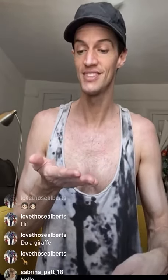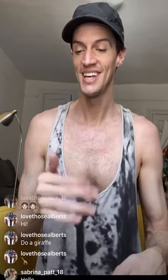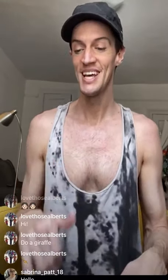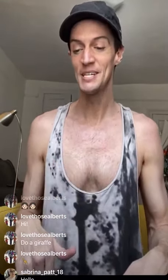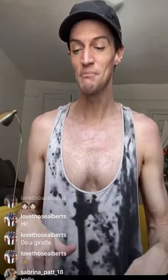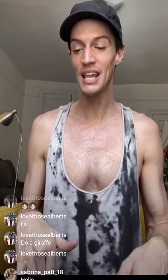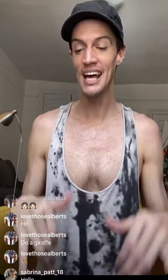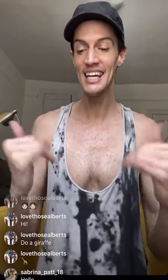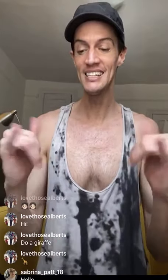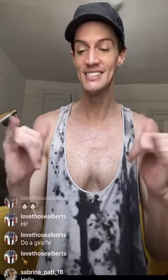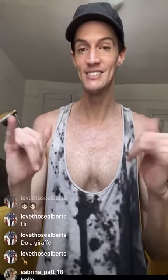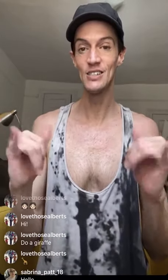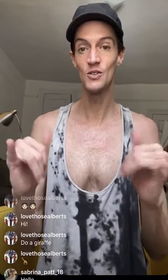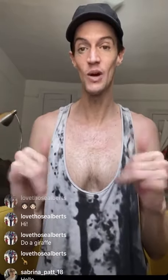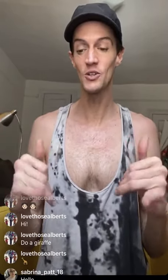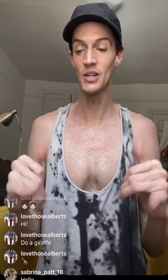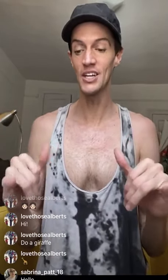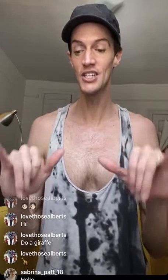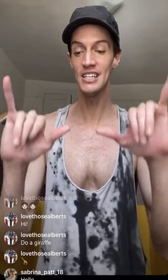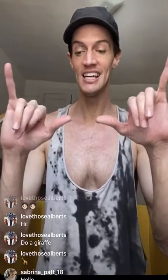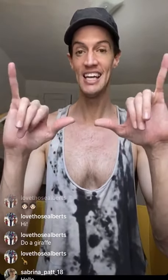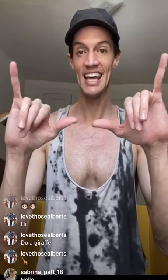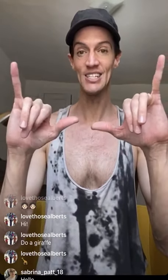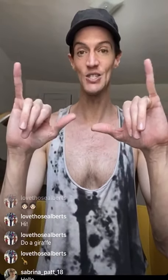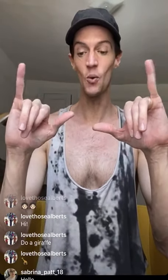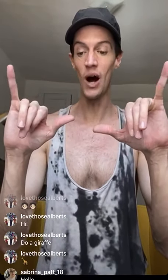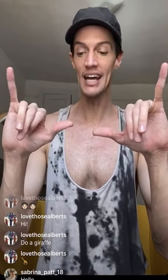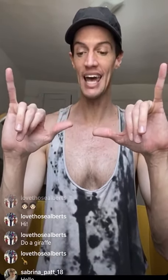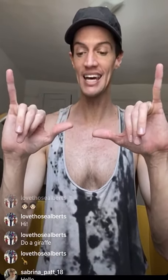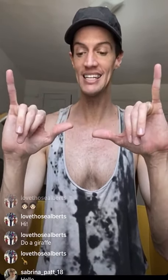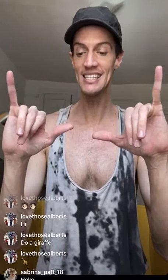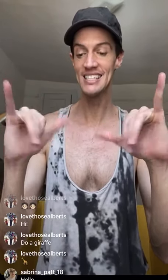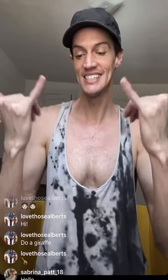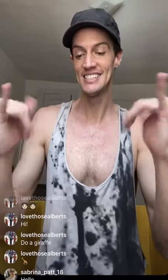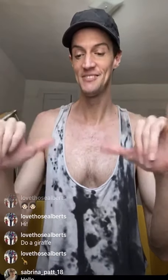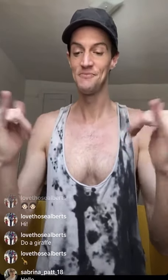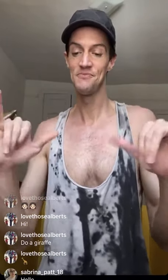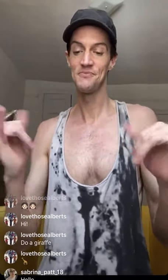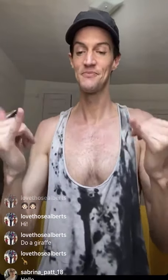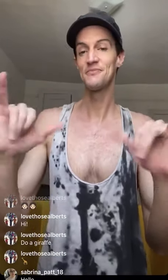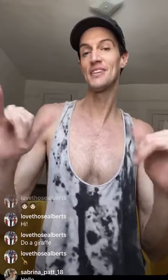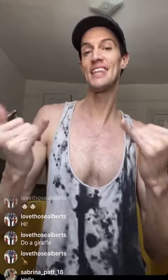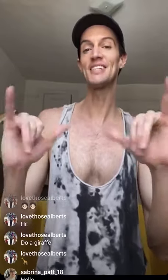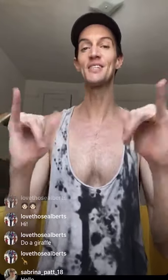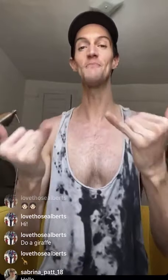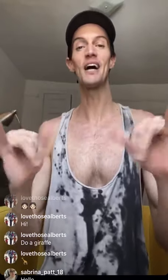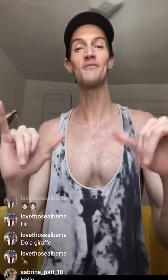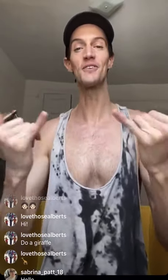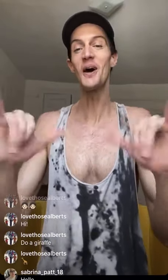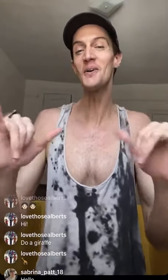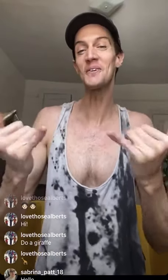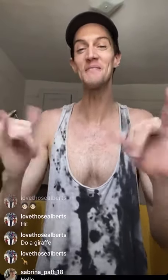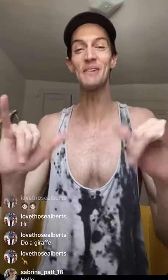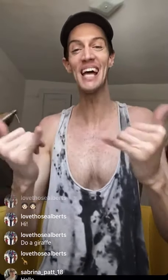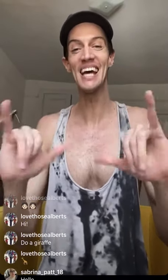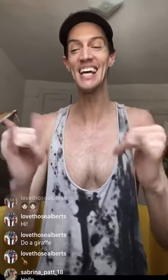To play recreation, it's the Y hands, and they just go back and forth. Oh,